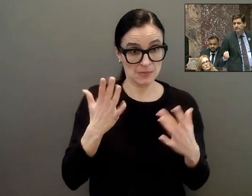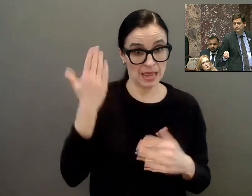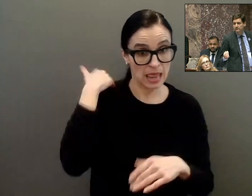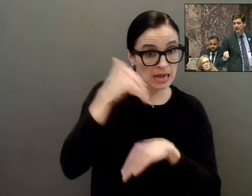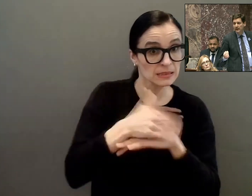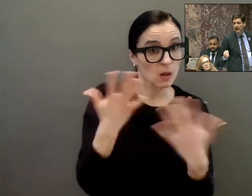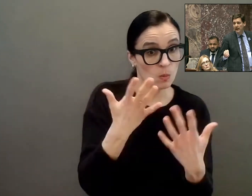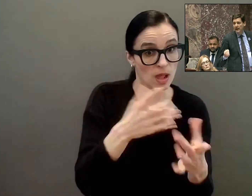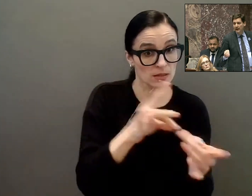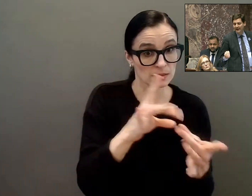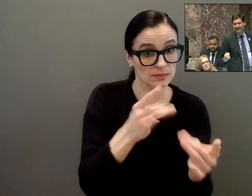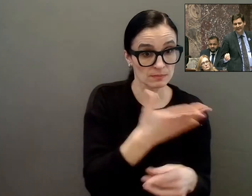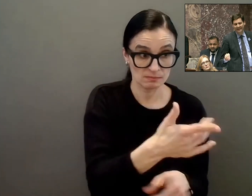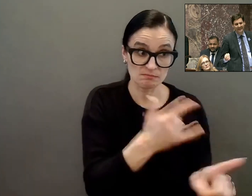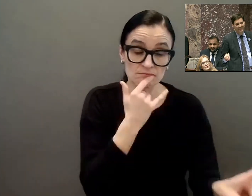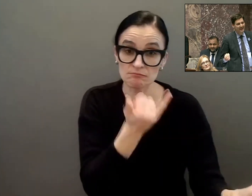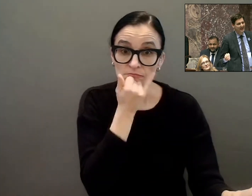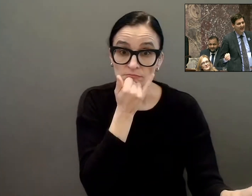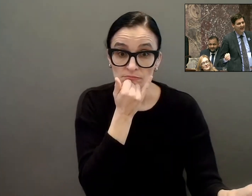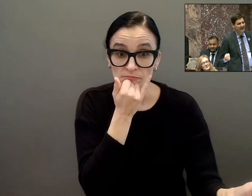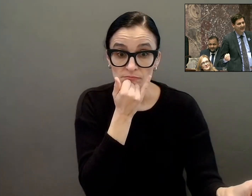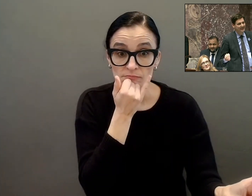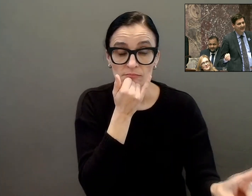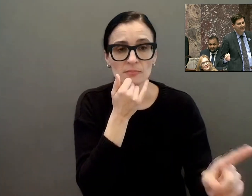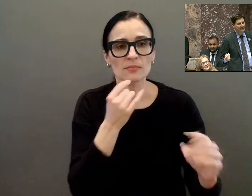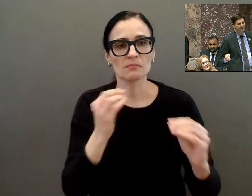Thank you. Members.